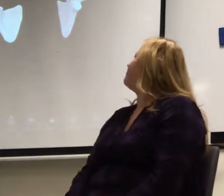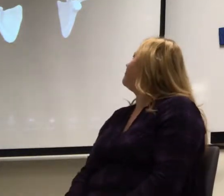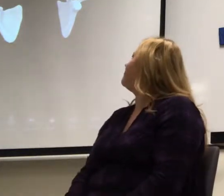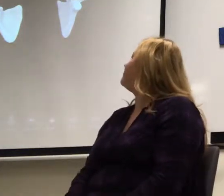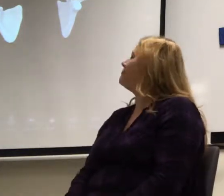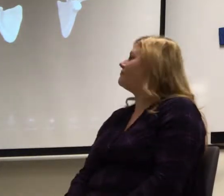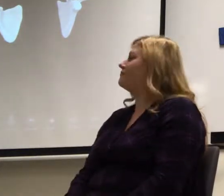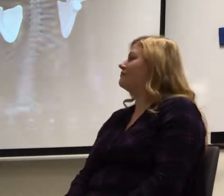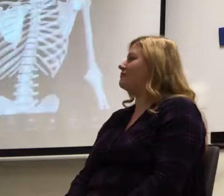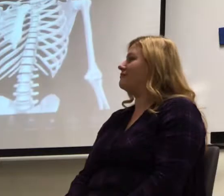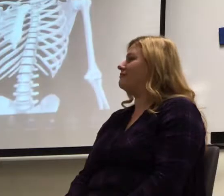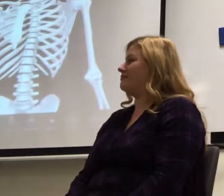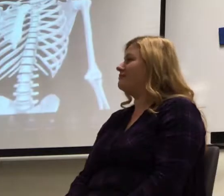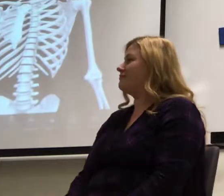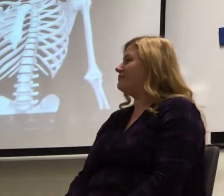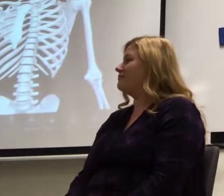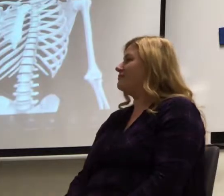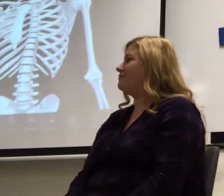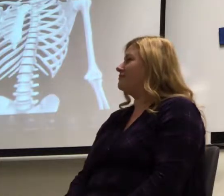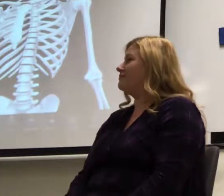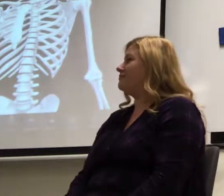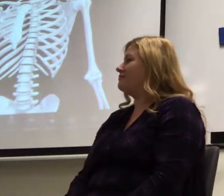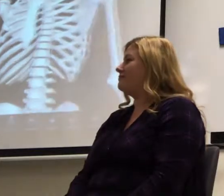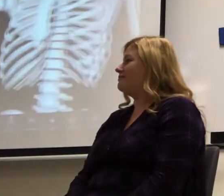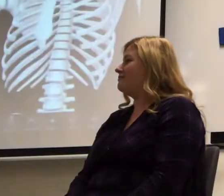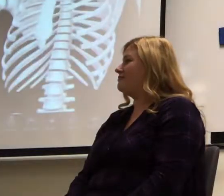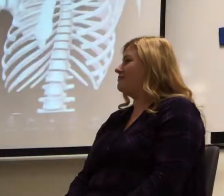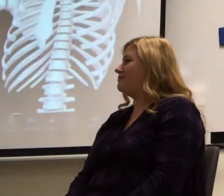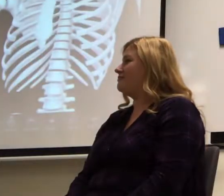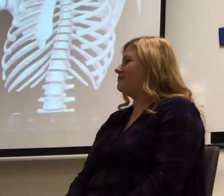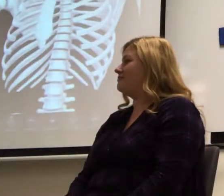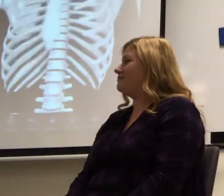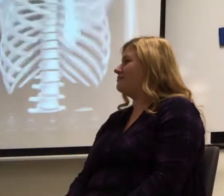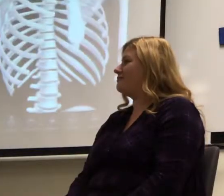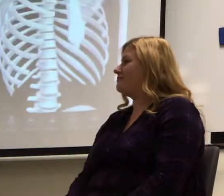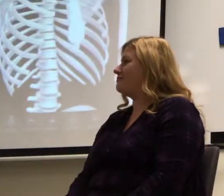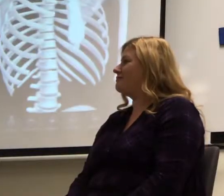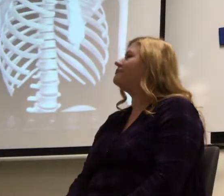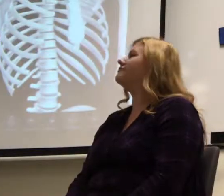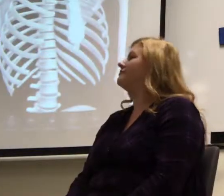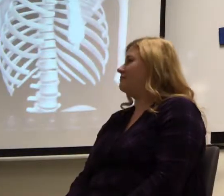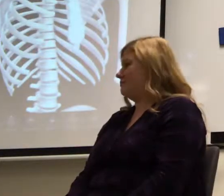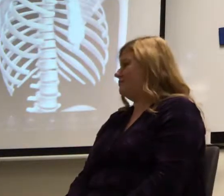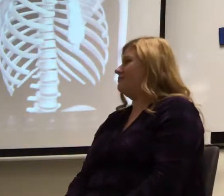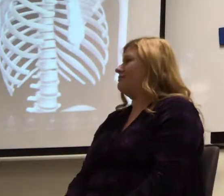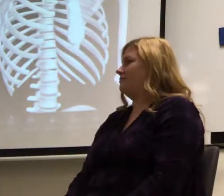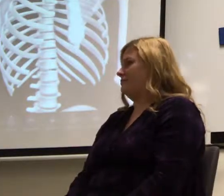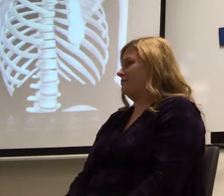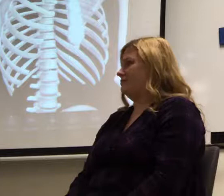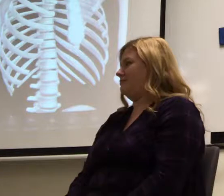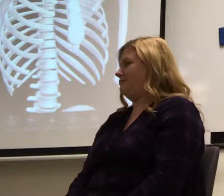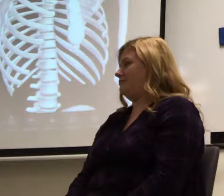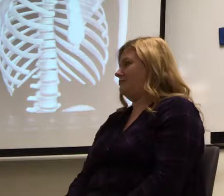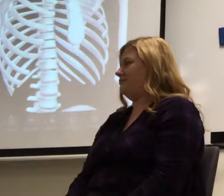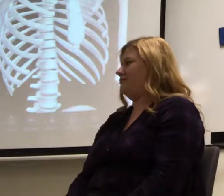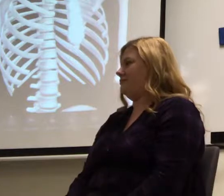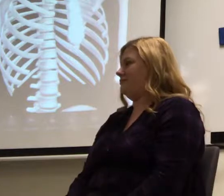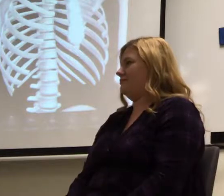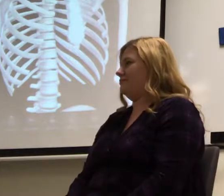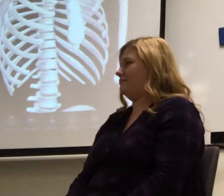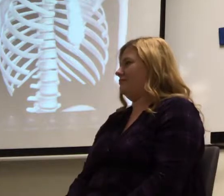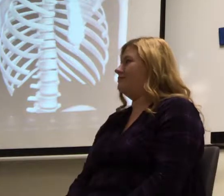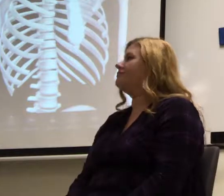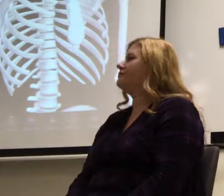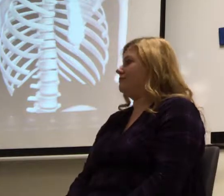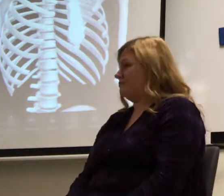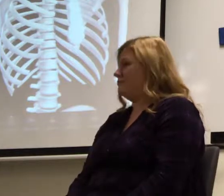You're going to wish I didn't teach them all. But if you stick with it, you'll appreciate the knowledge you gain, of course. Now,